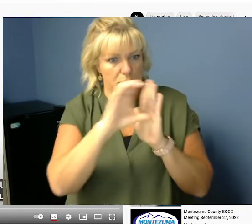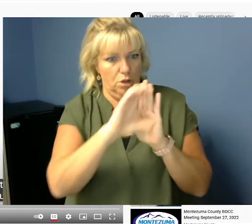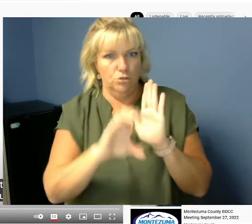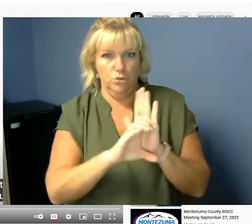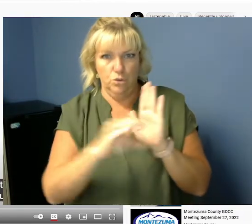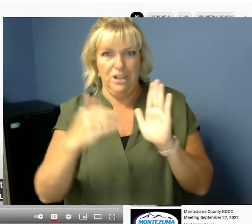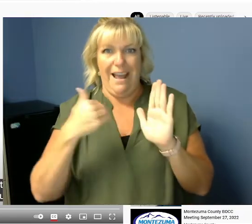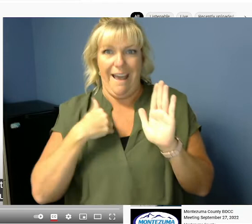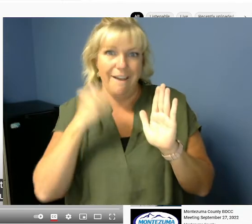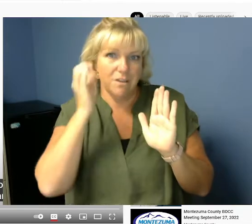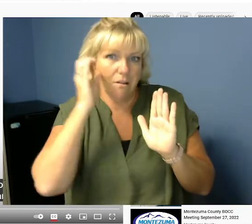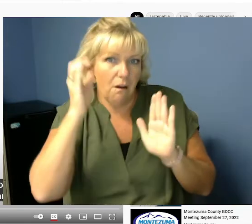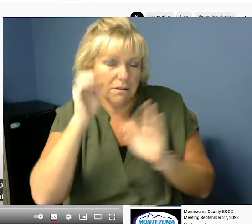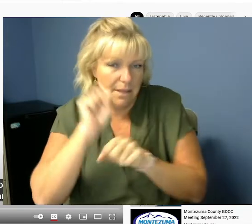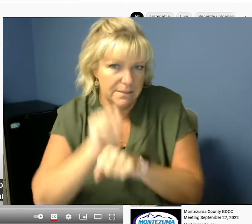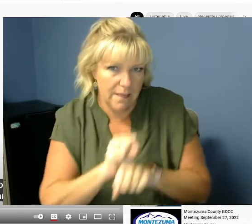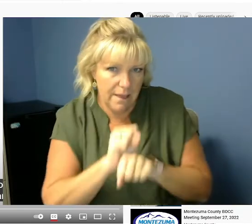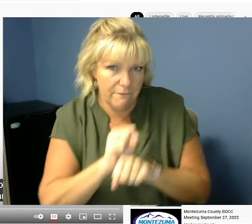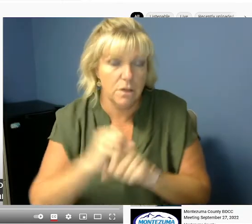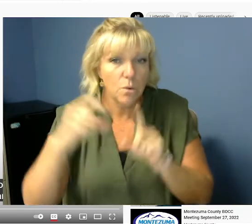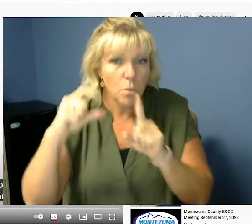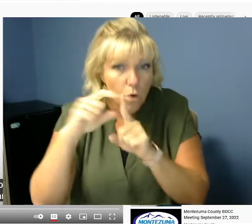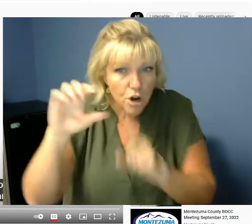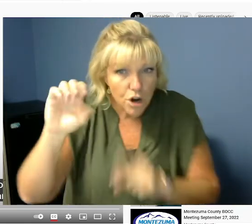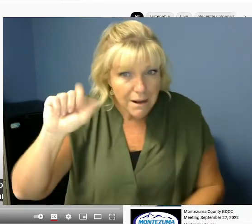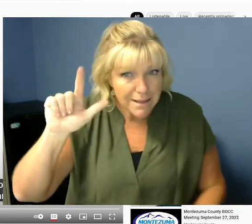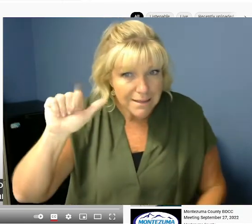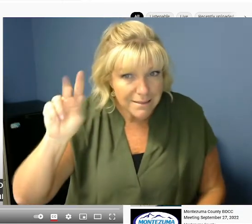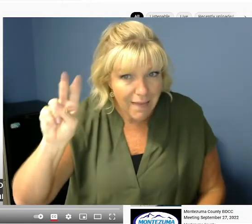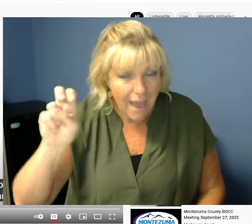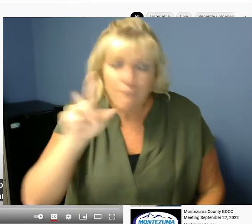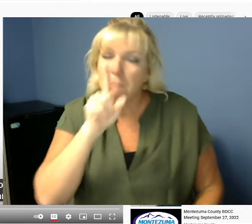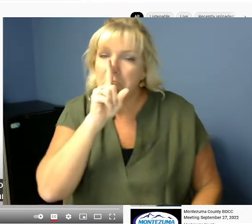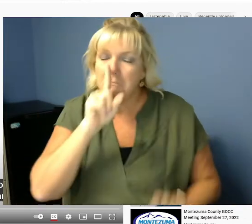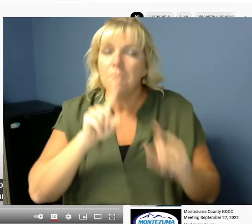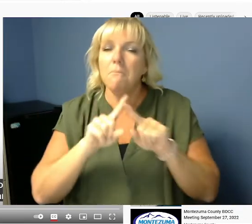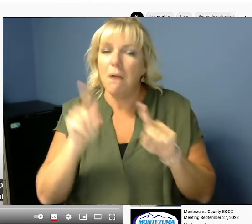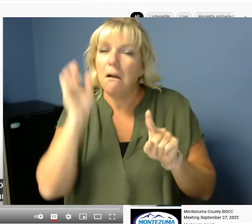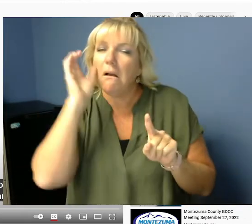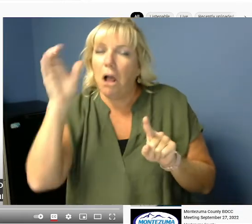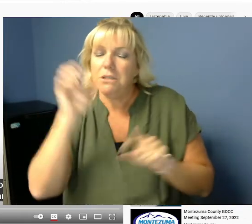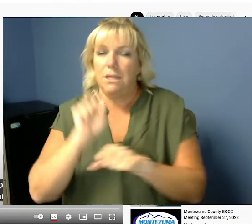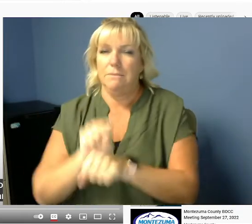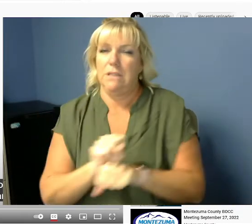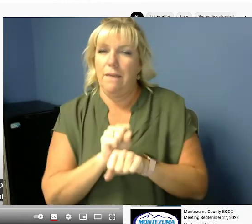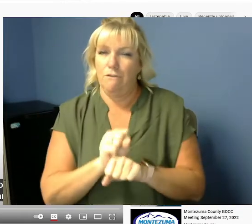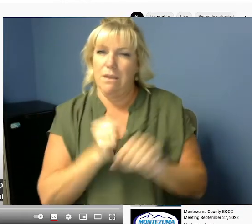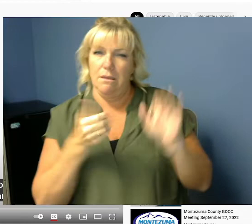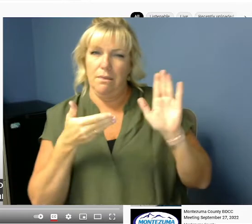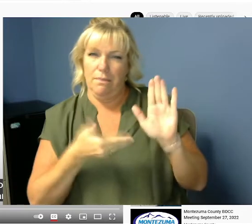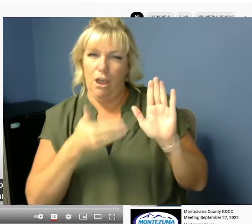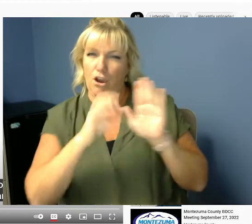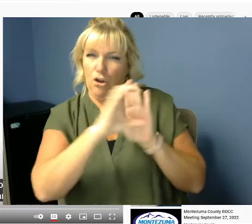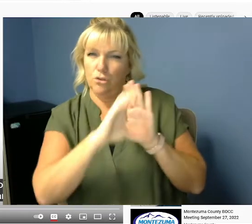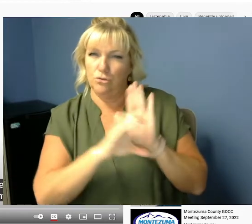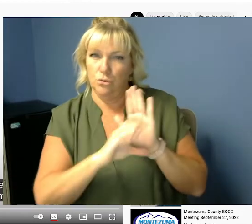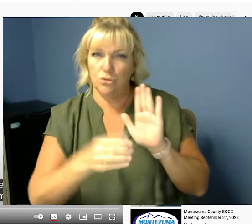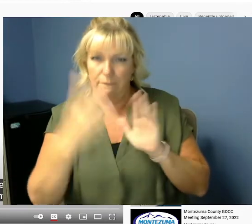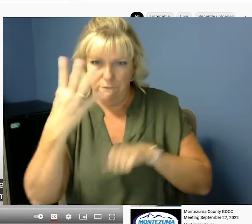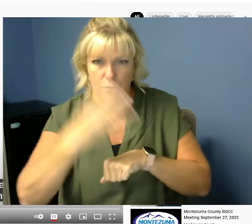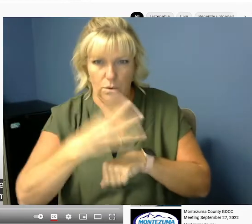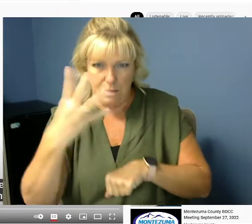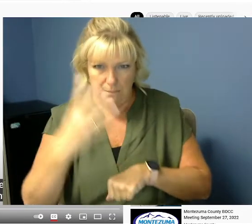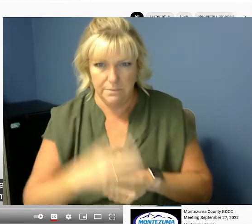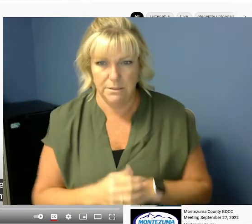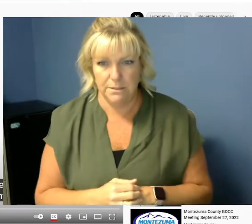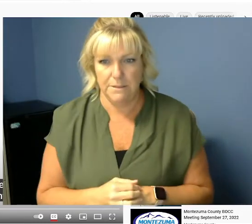in there, although they don't actually say the word. So we're going to look at those 4 ways that slavery enters the Constitution. And then